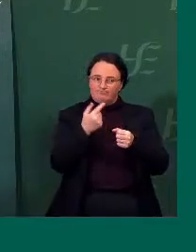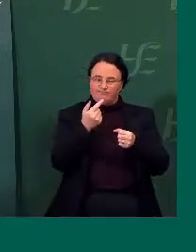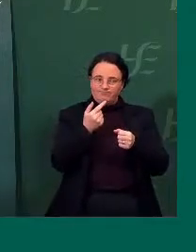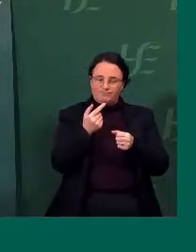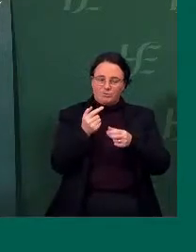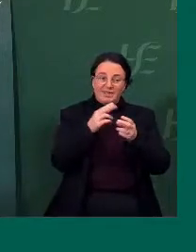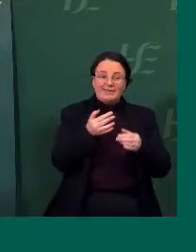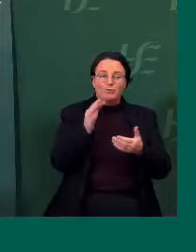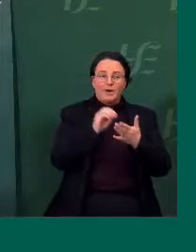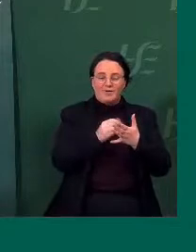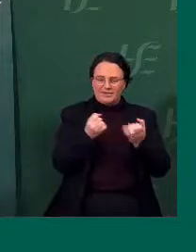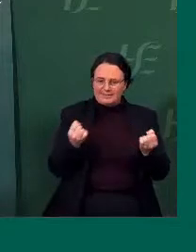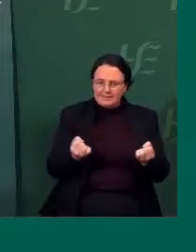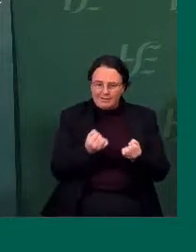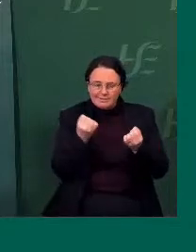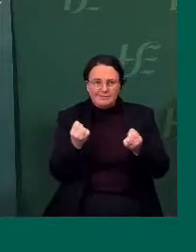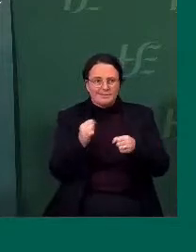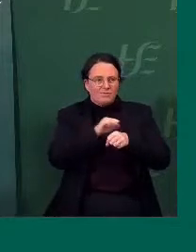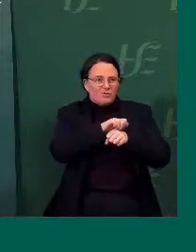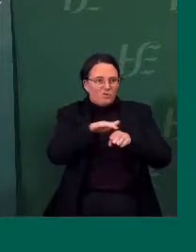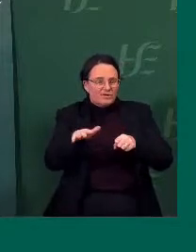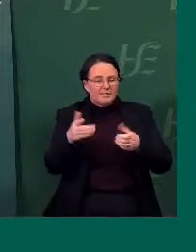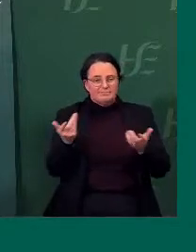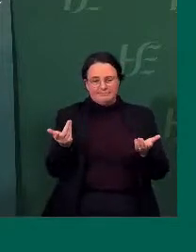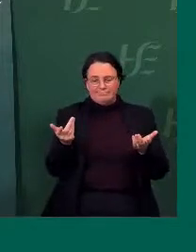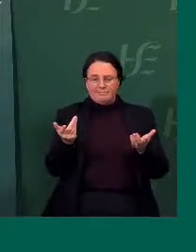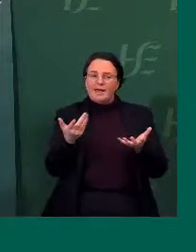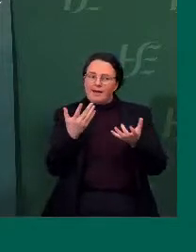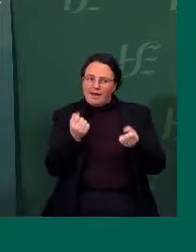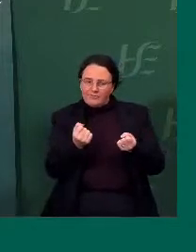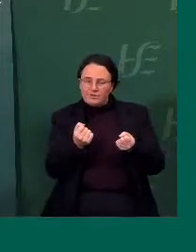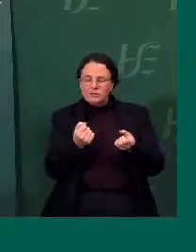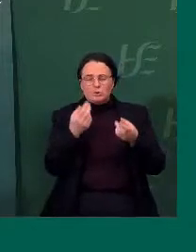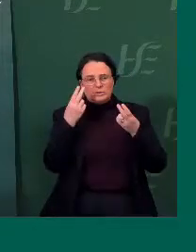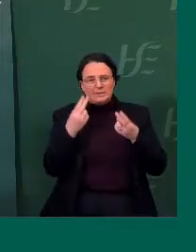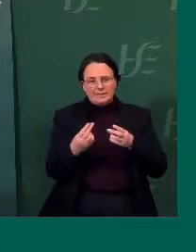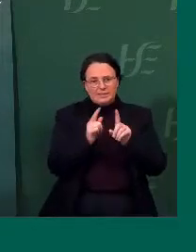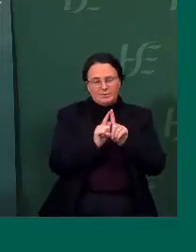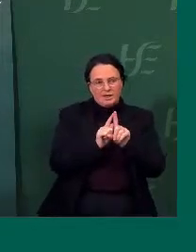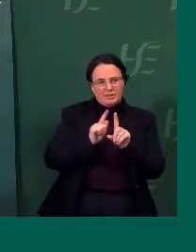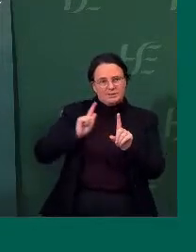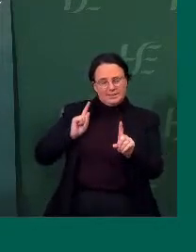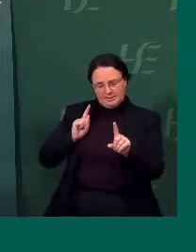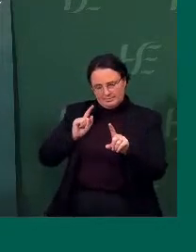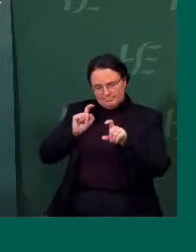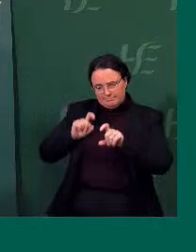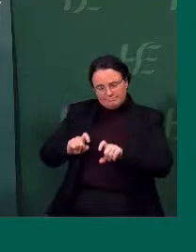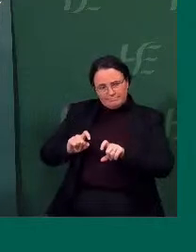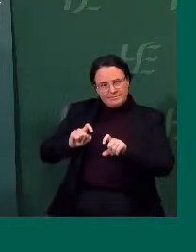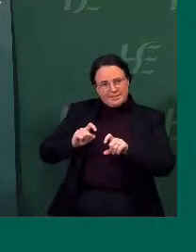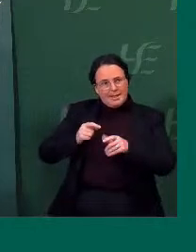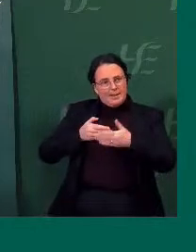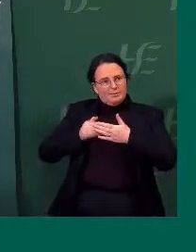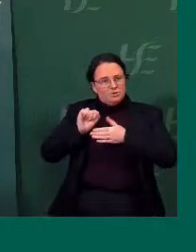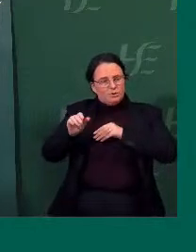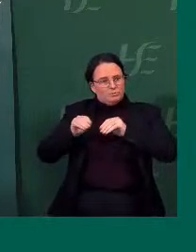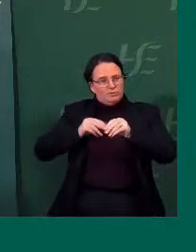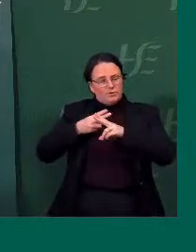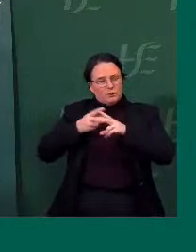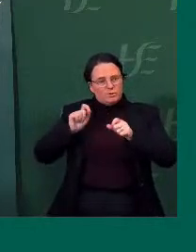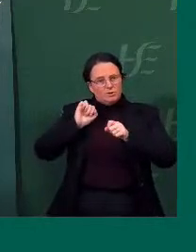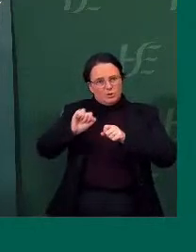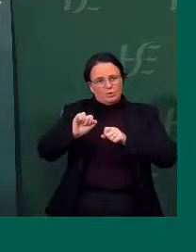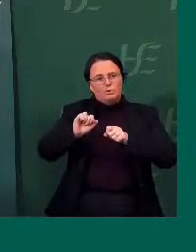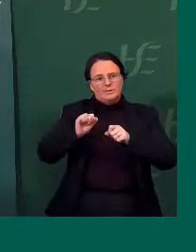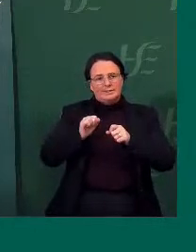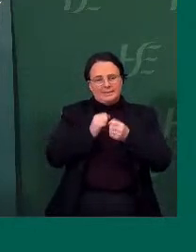you have symptoms, and all of these people are symptomatic, you need to be isolating and restricting your movements until those symptoms are gone for 48